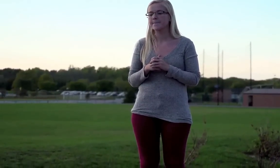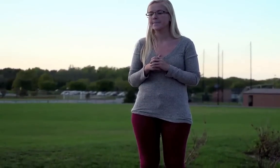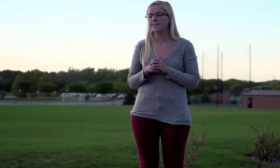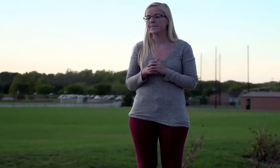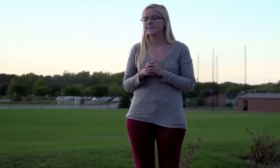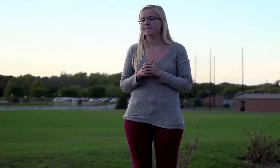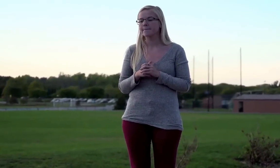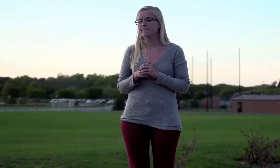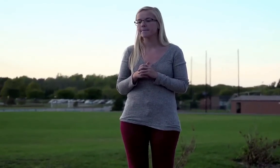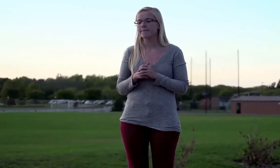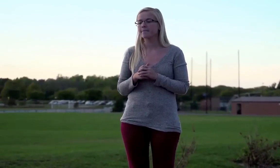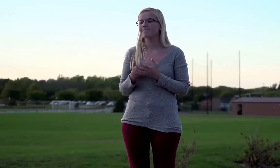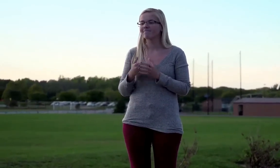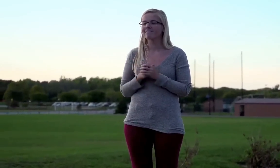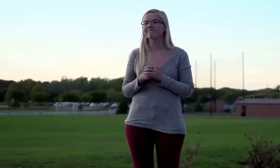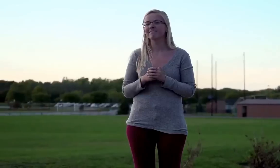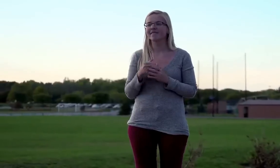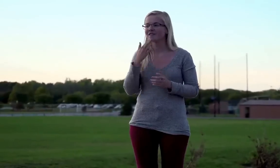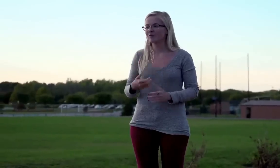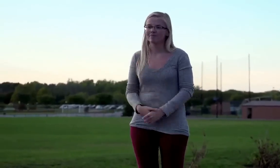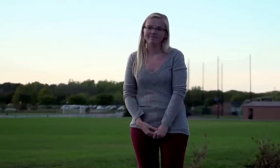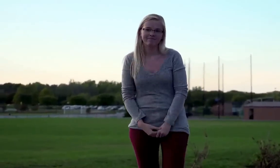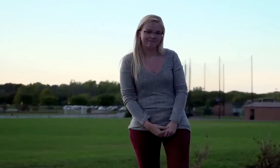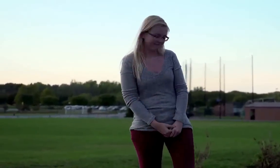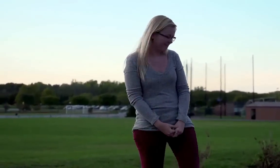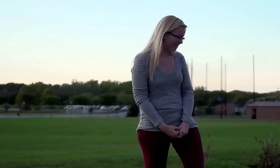those. Thank you.